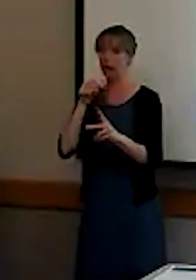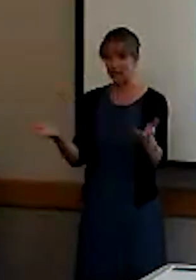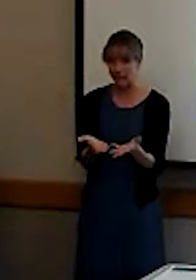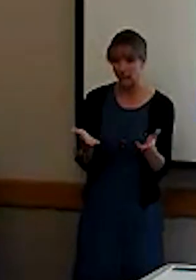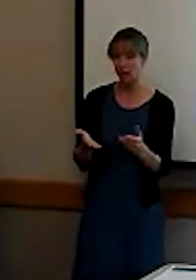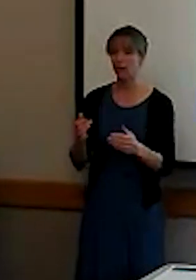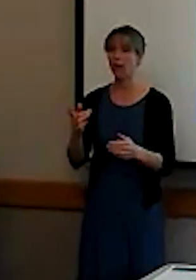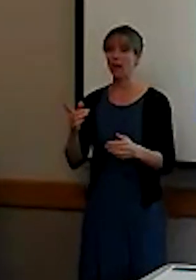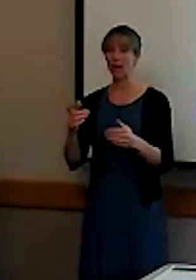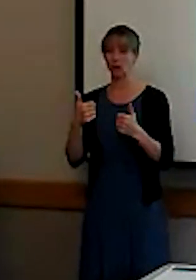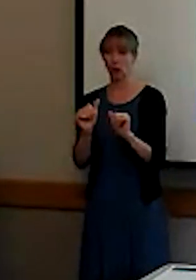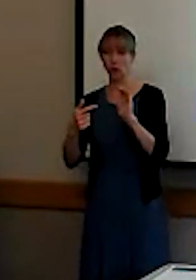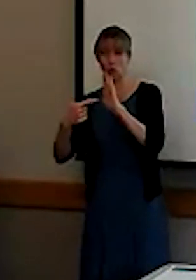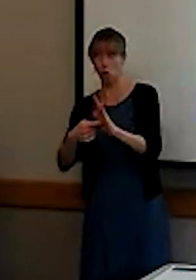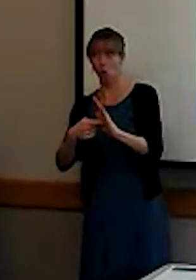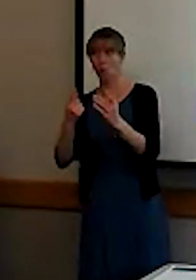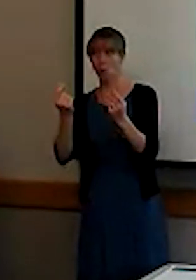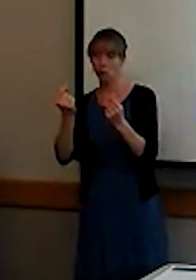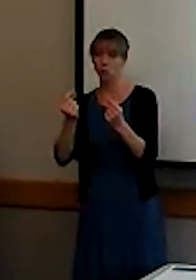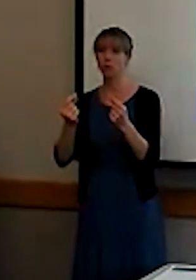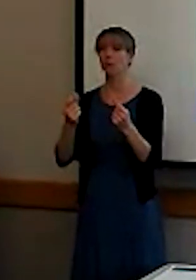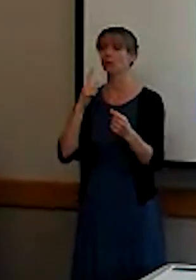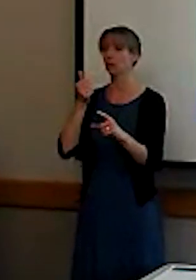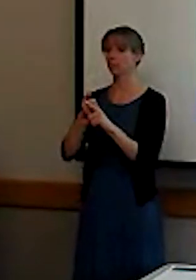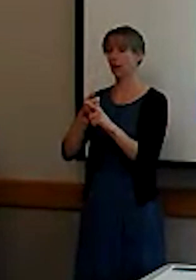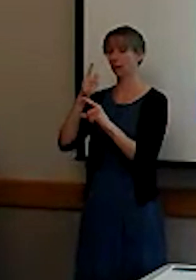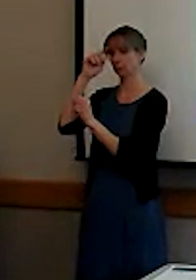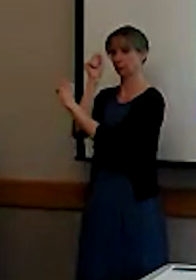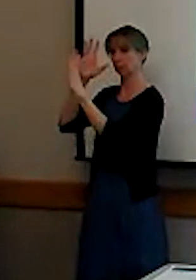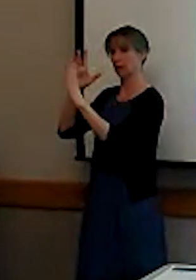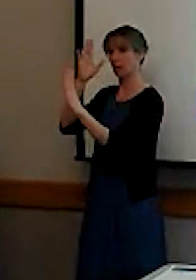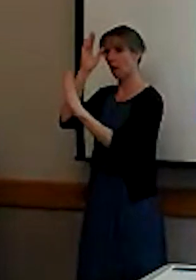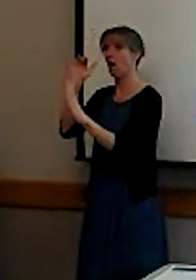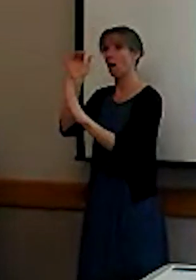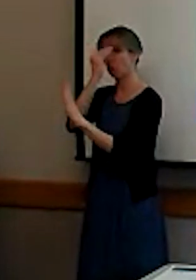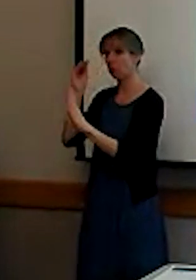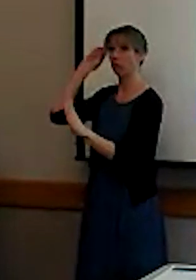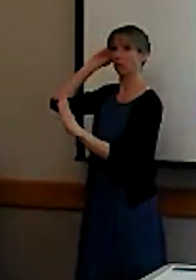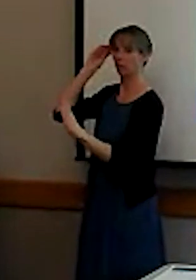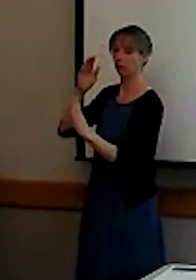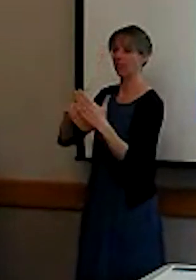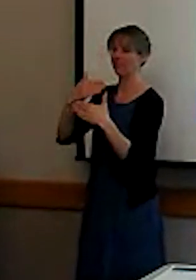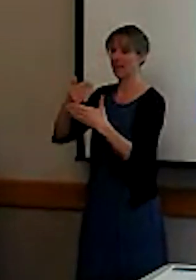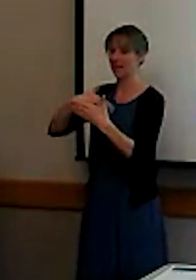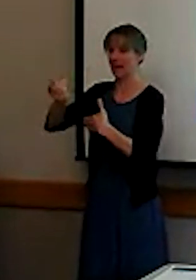I could show them where we were going, and just so they could just have that in the back of their mind.